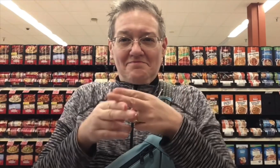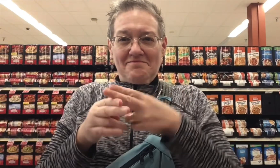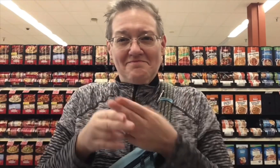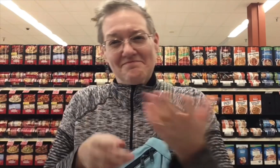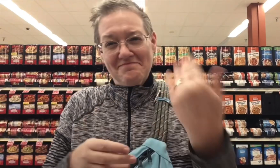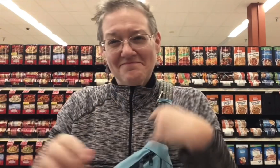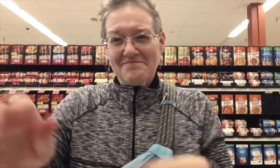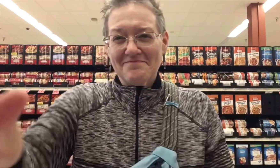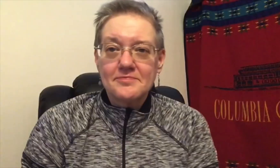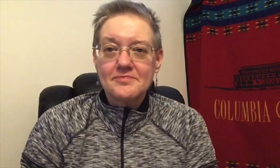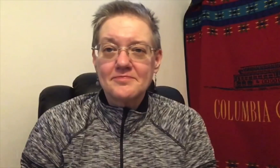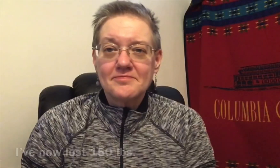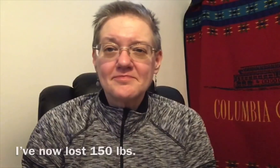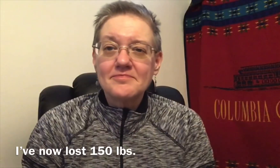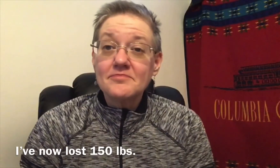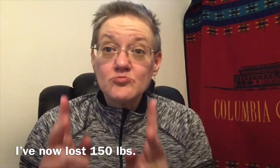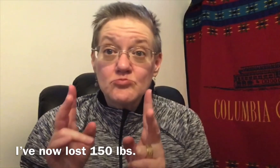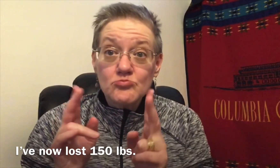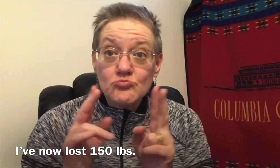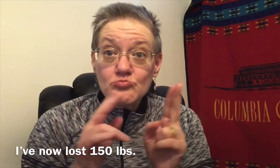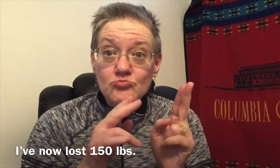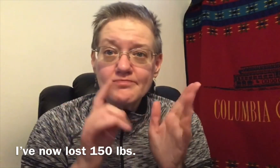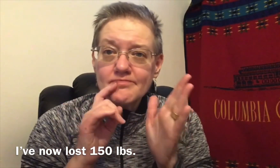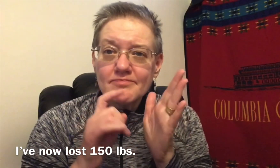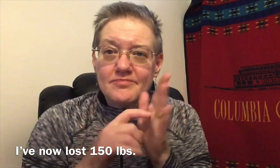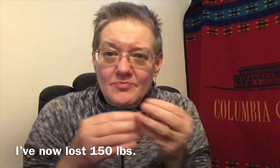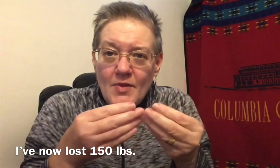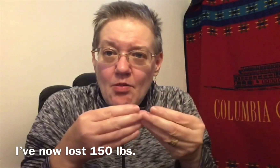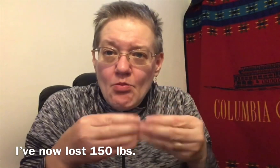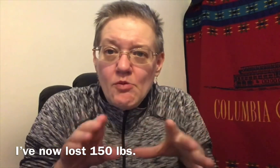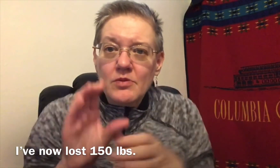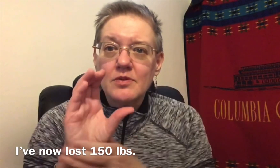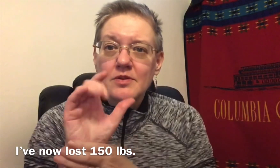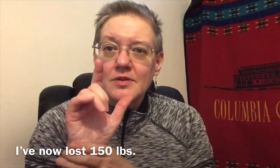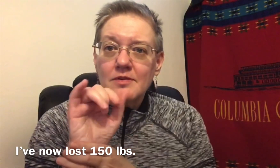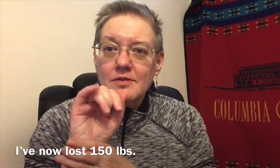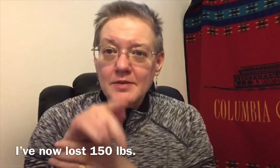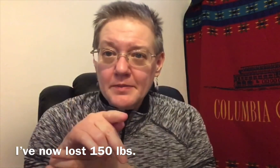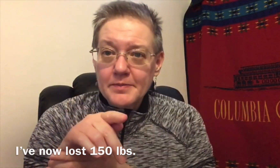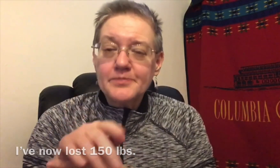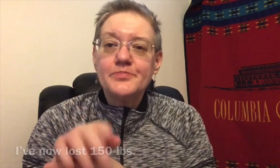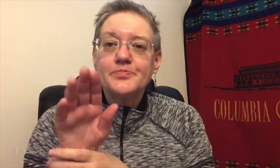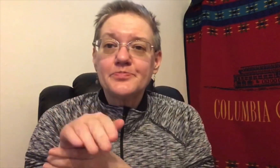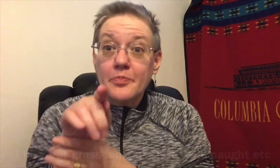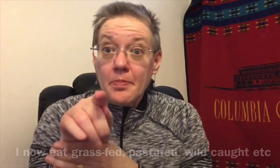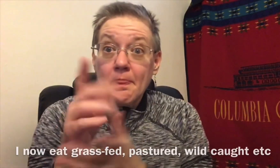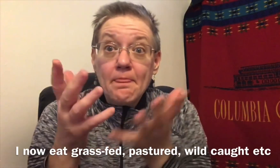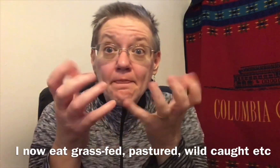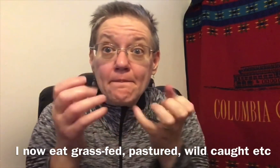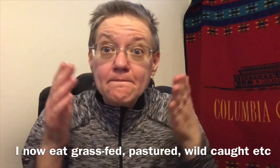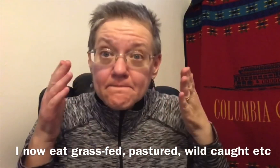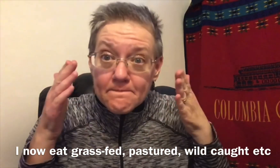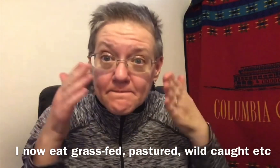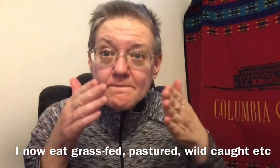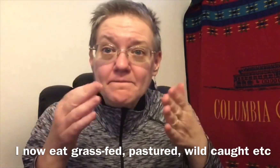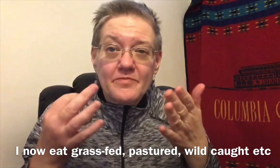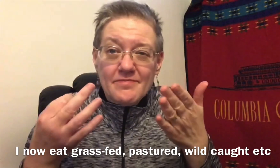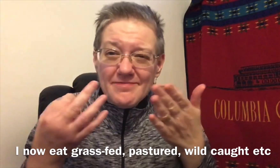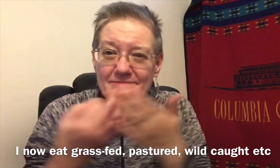lost 100 pounds. Come on. Now, while I was editing, I noticed that I lost some clips. So what you want to focus